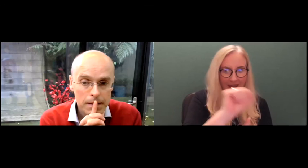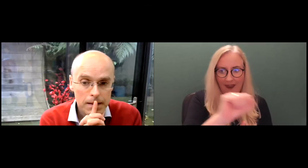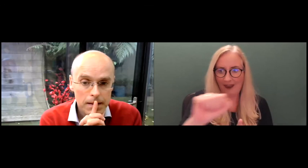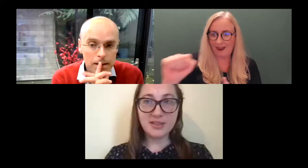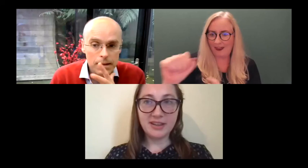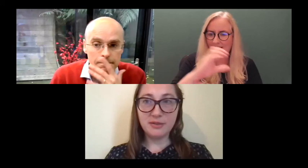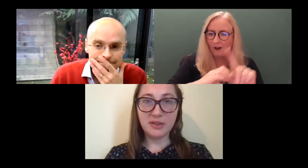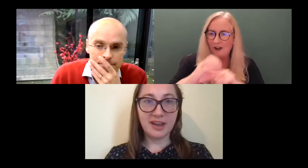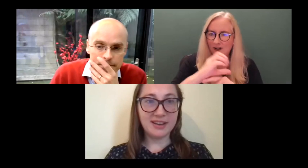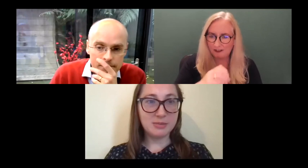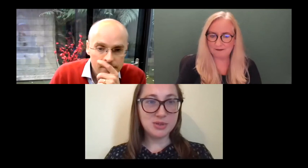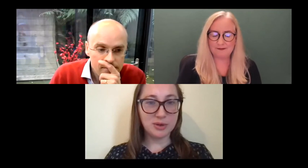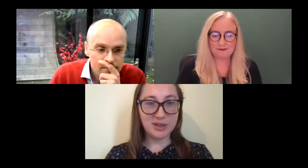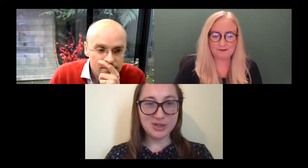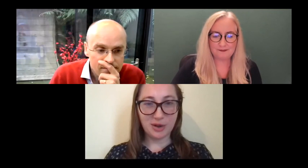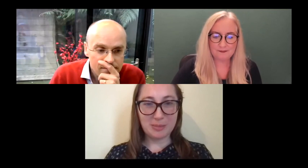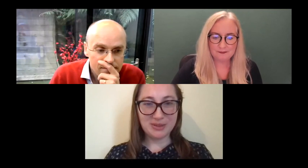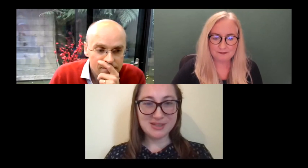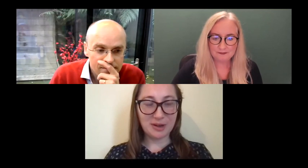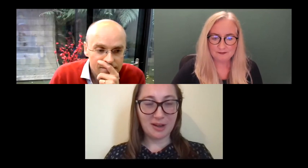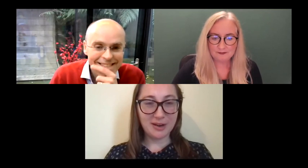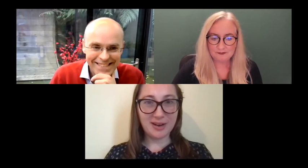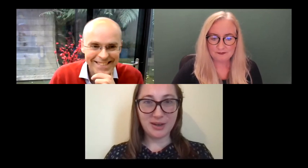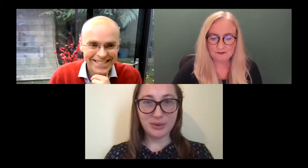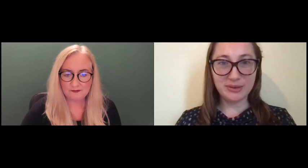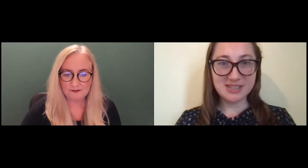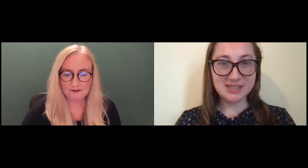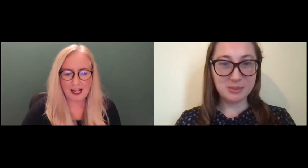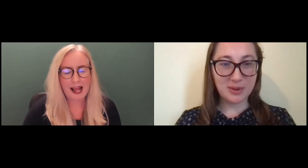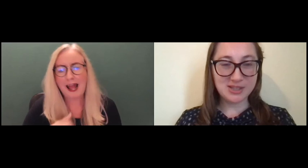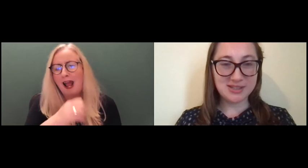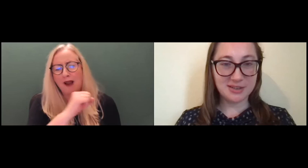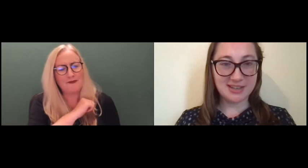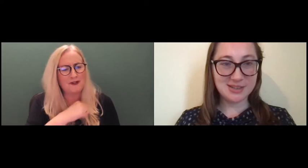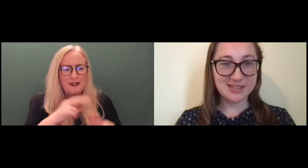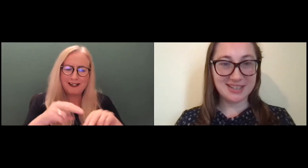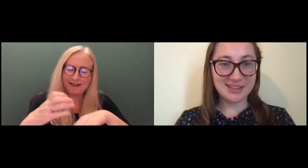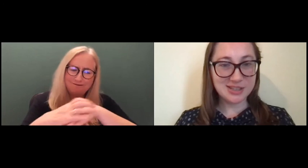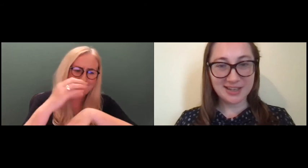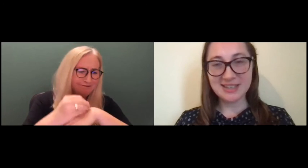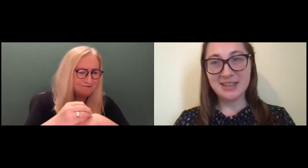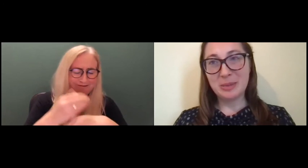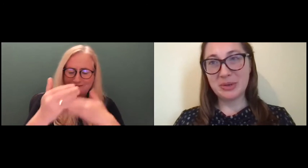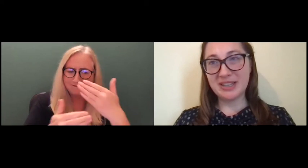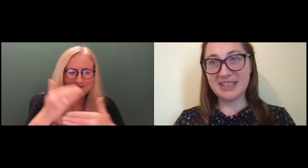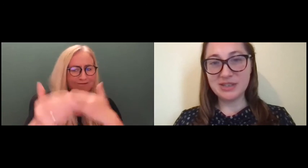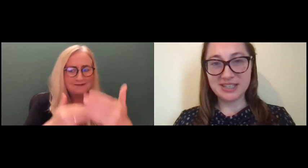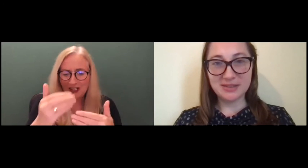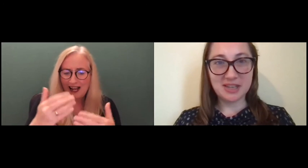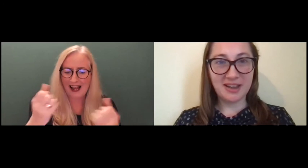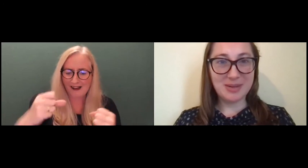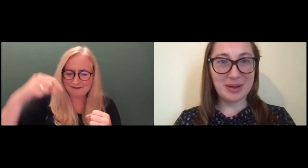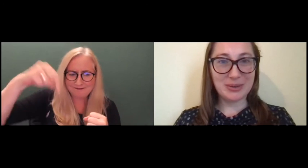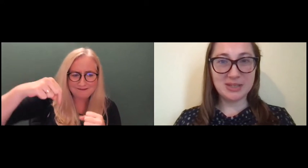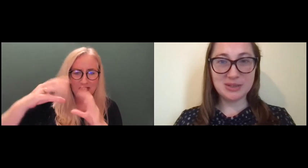Great, thank you for that and I'm sure we could talk about this for longer. know there are still some questions unanswered in the chat. But in the interest